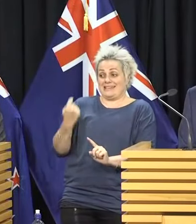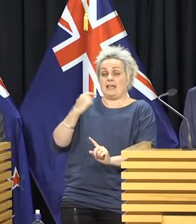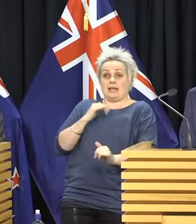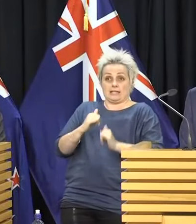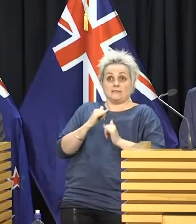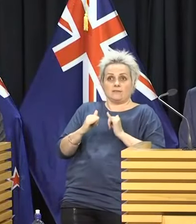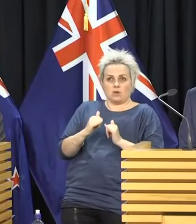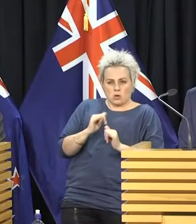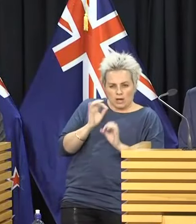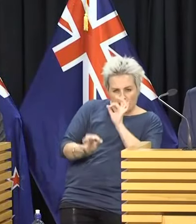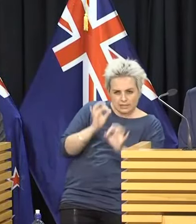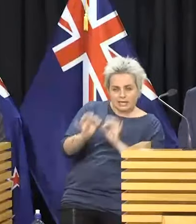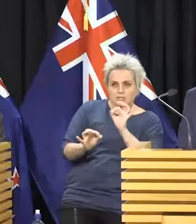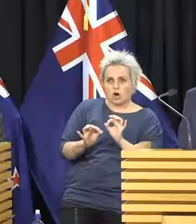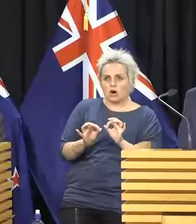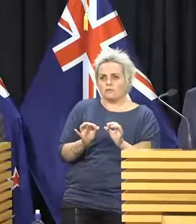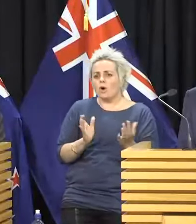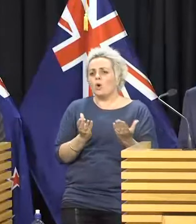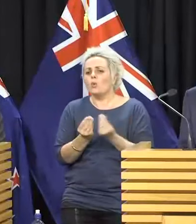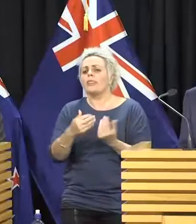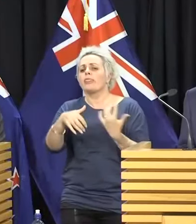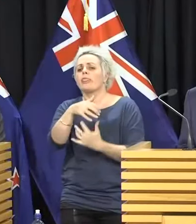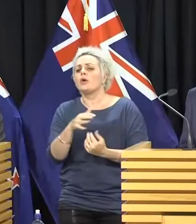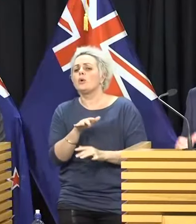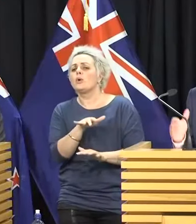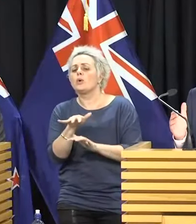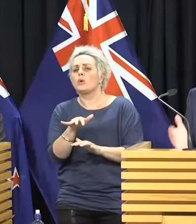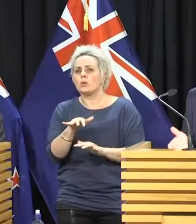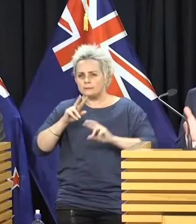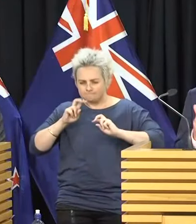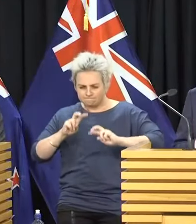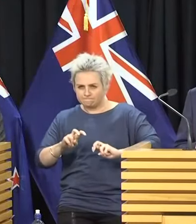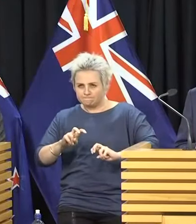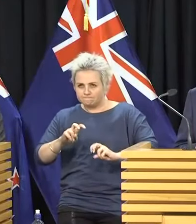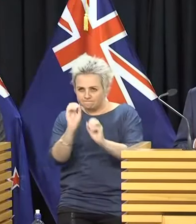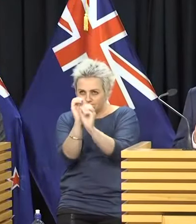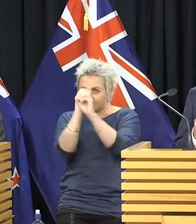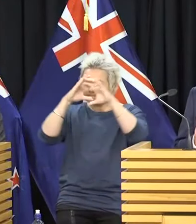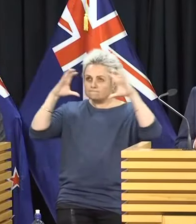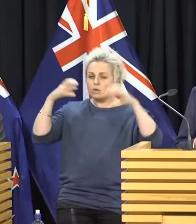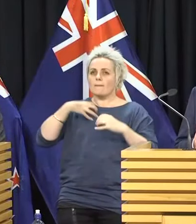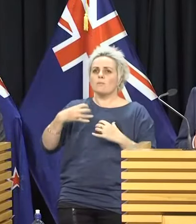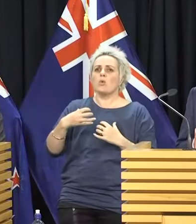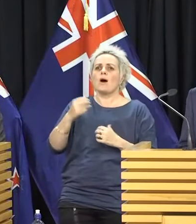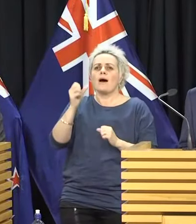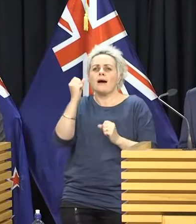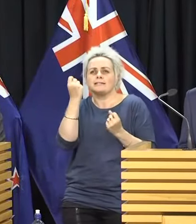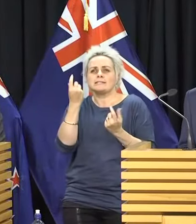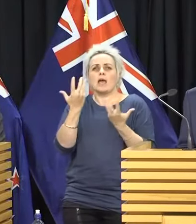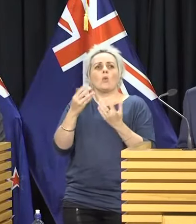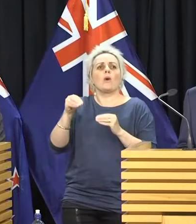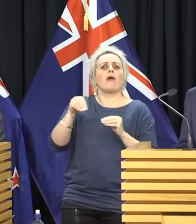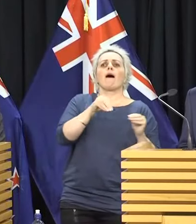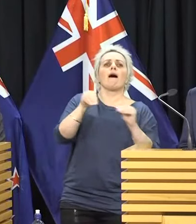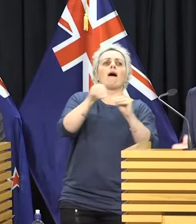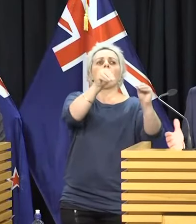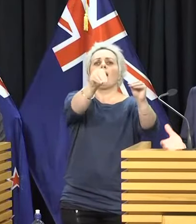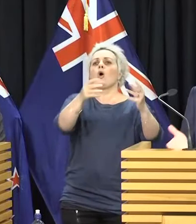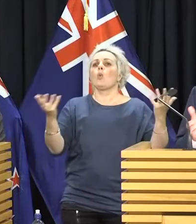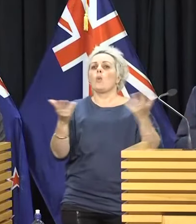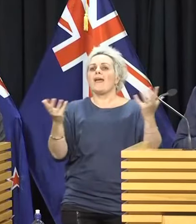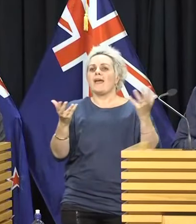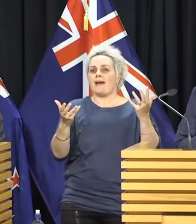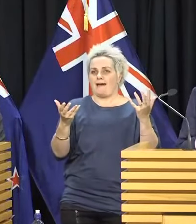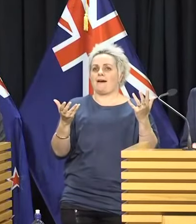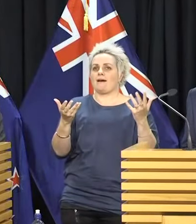to identify close and casual contacts and to further understand all their movements, not just since they became symptomatic,